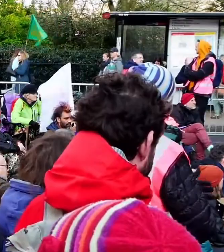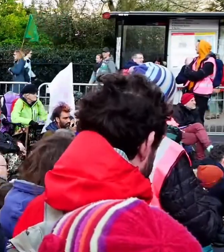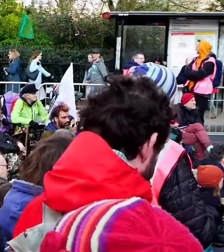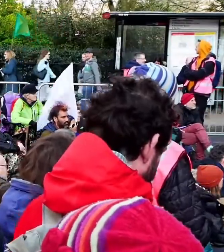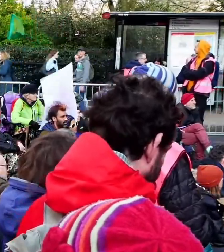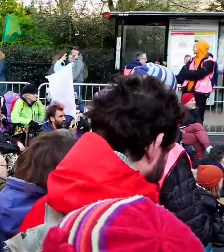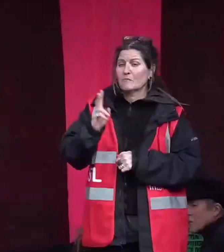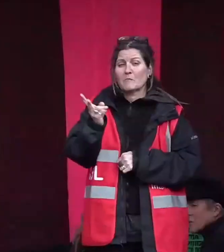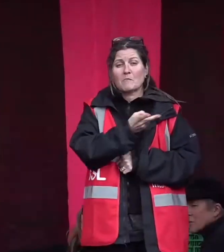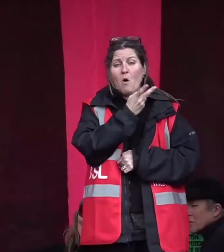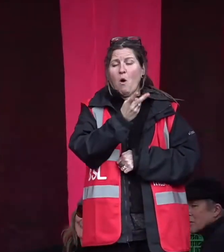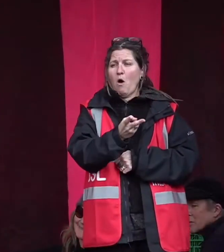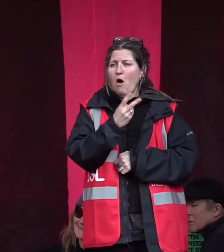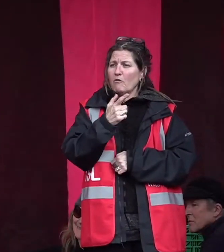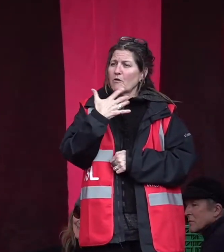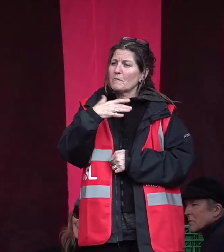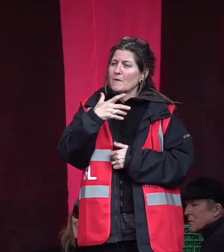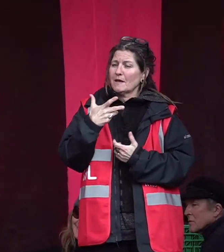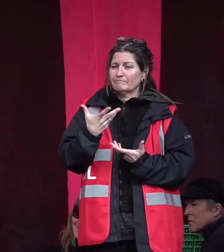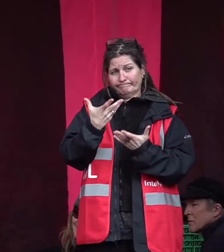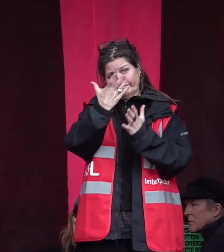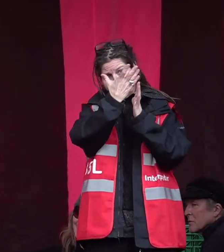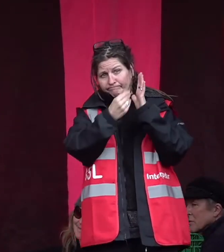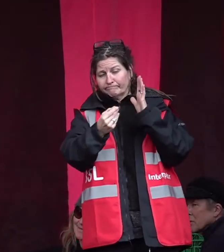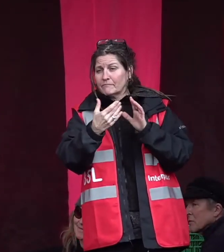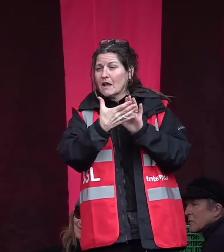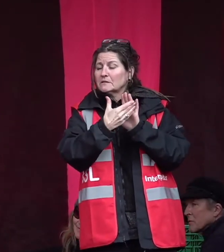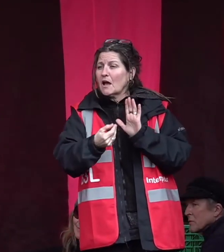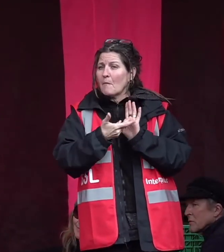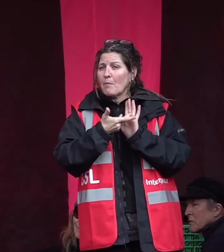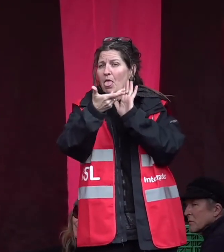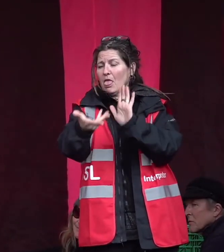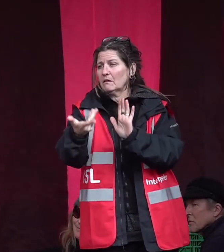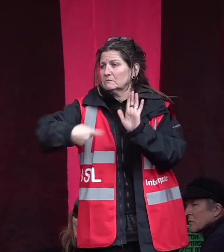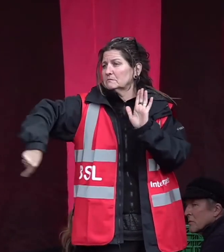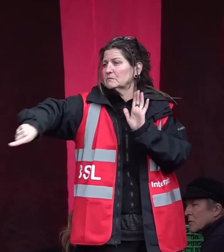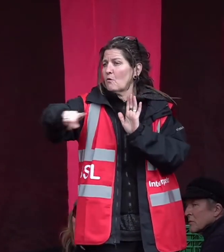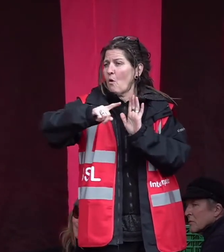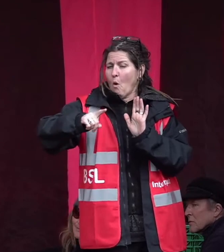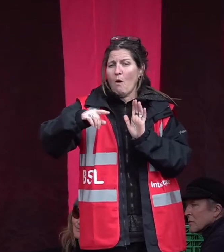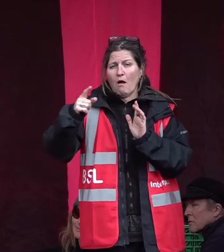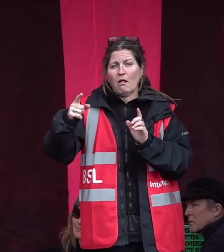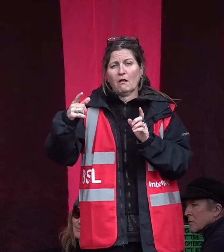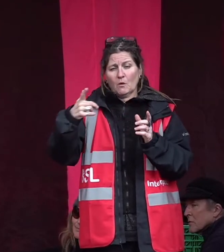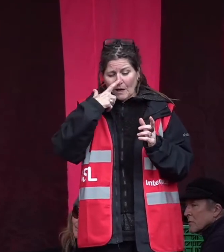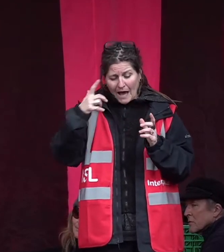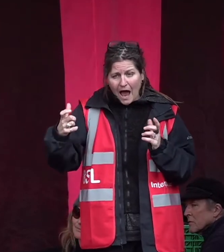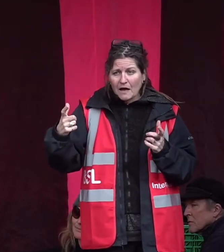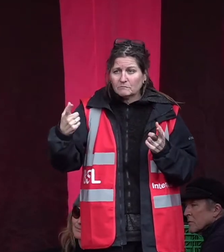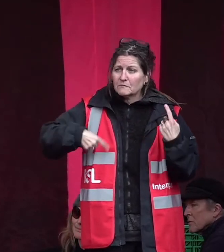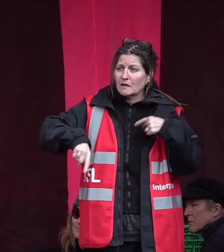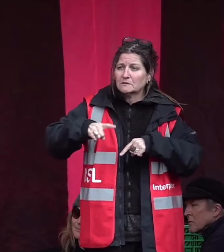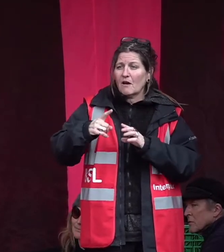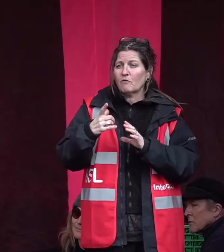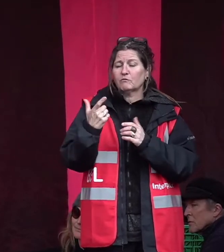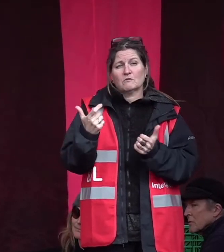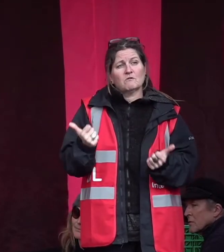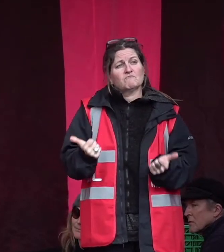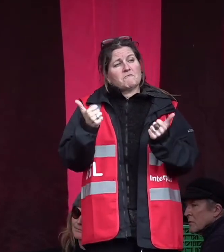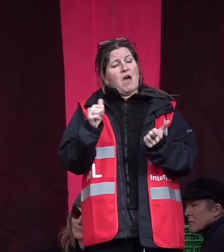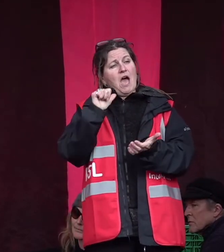Morgan and Marcus have laid down the gauntlet. We're not going to let it fall. You know, in